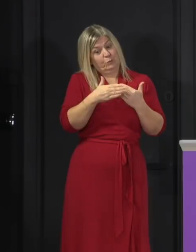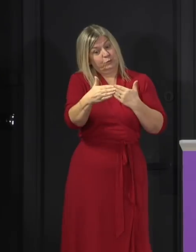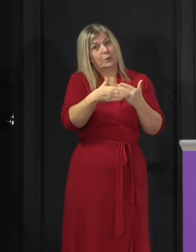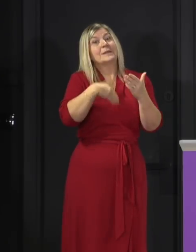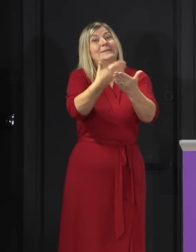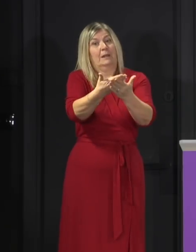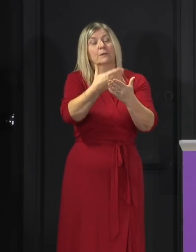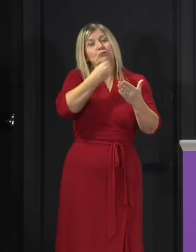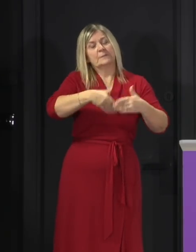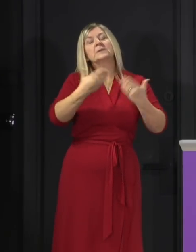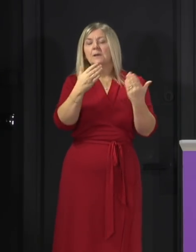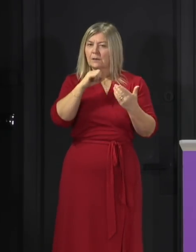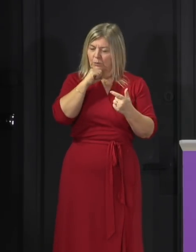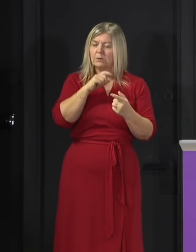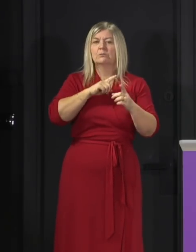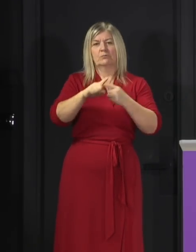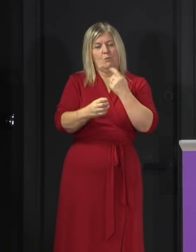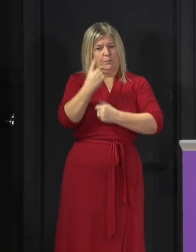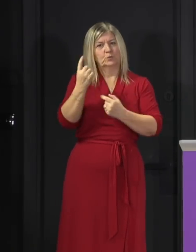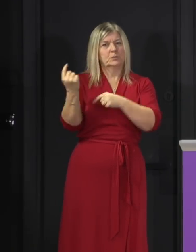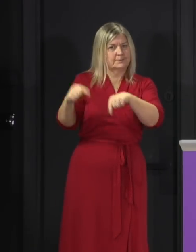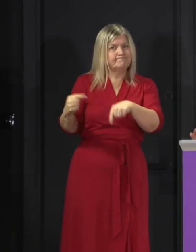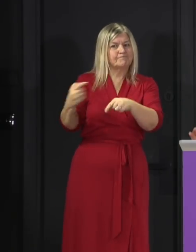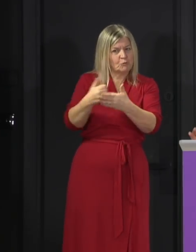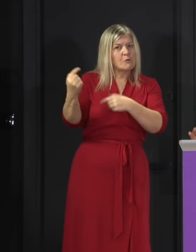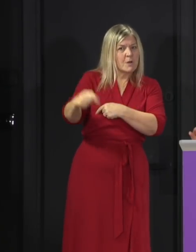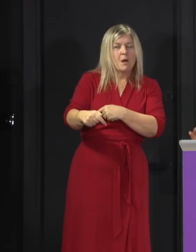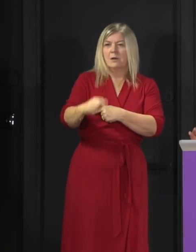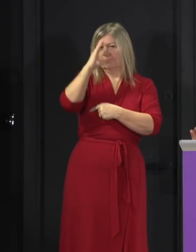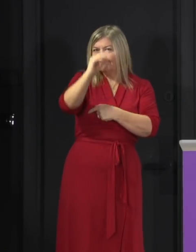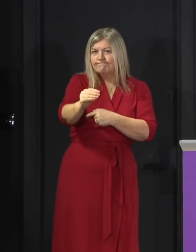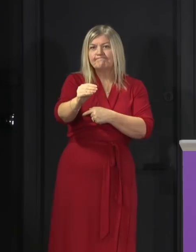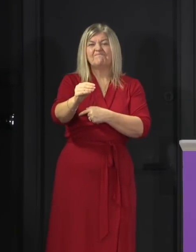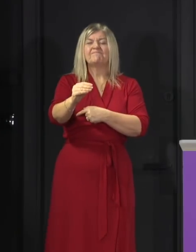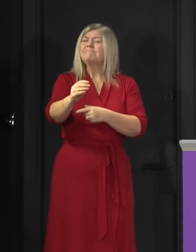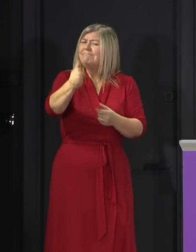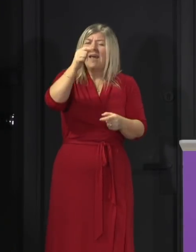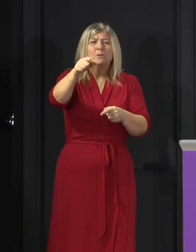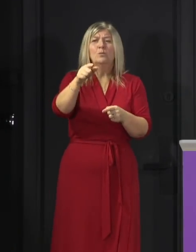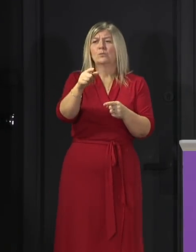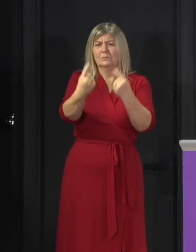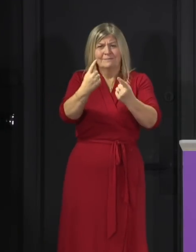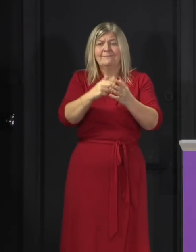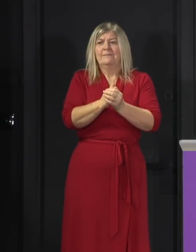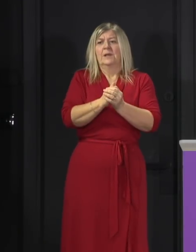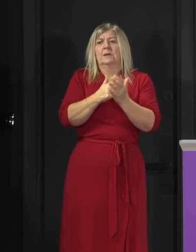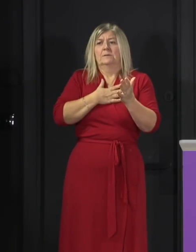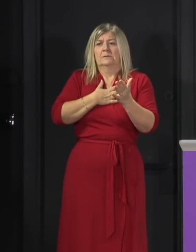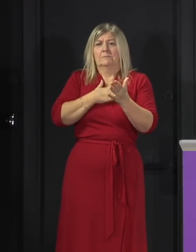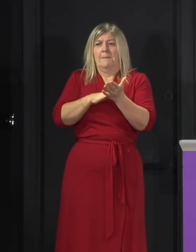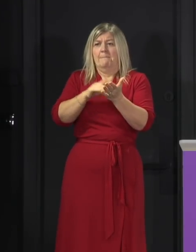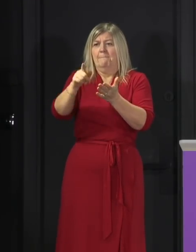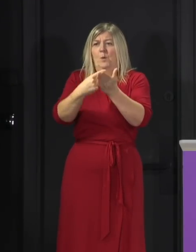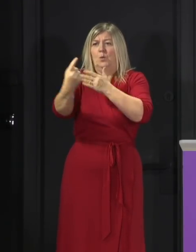really carefully. I know that for some people, the thought of leaving an elderly relative alone will be just too much for them. So if you have to see them, keep it